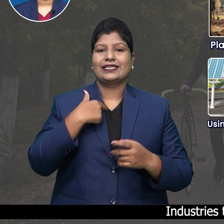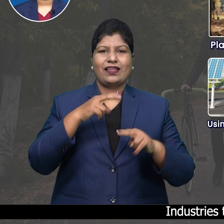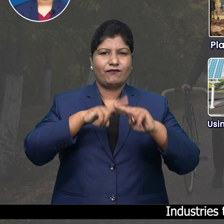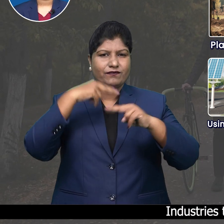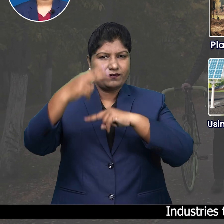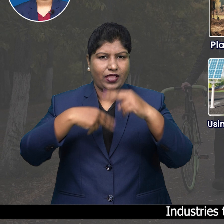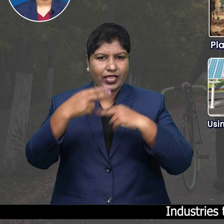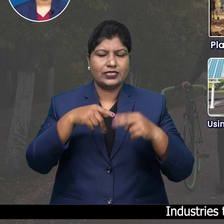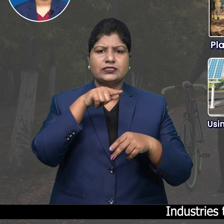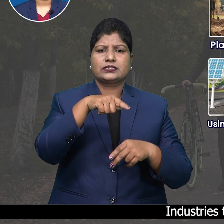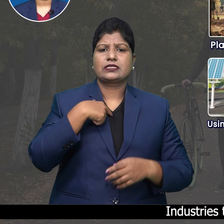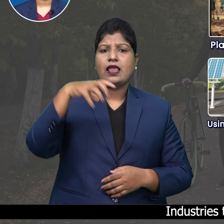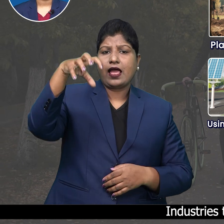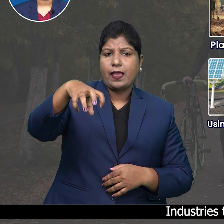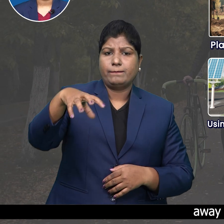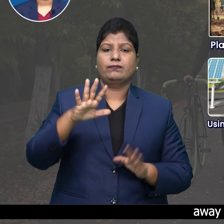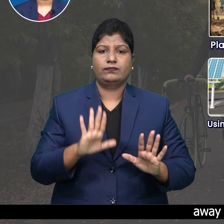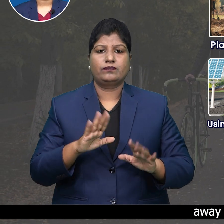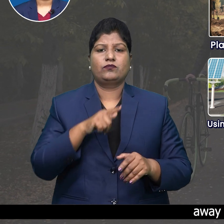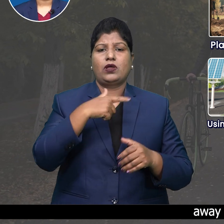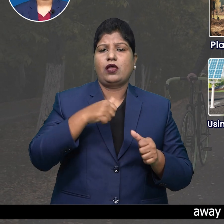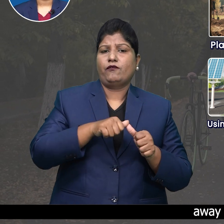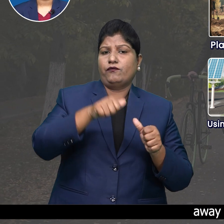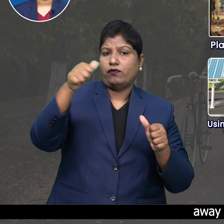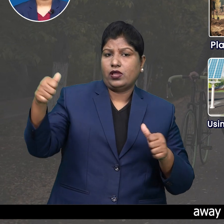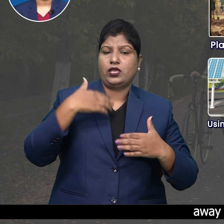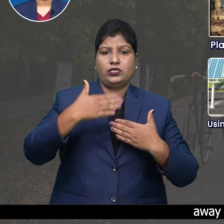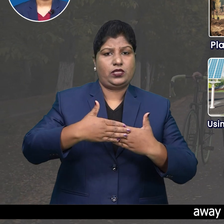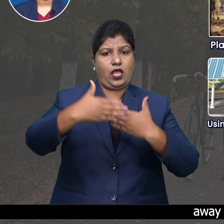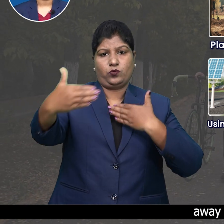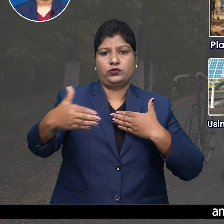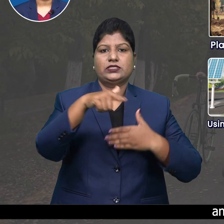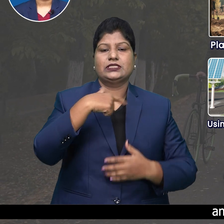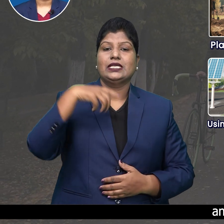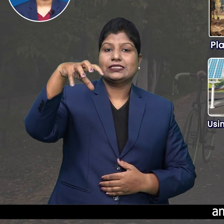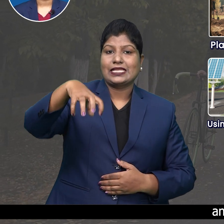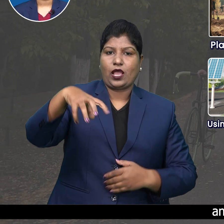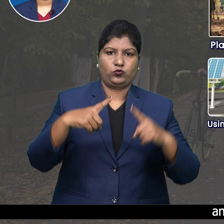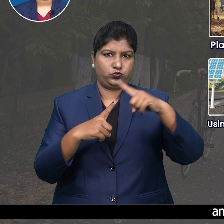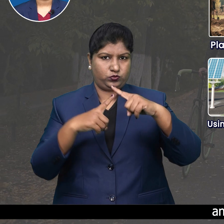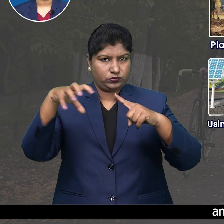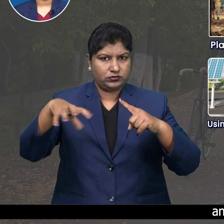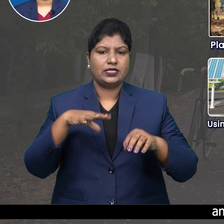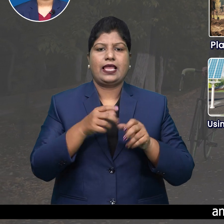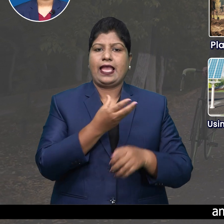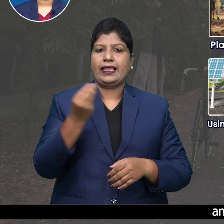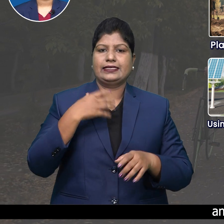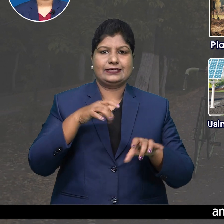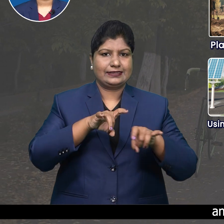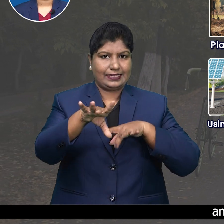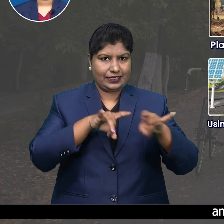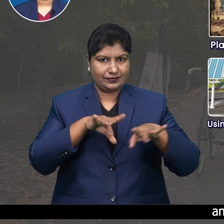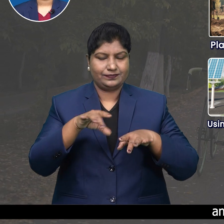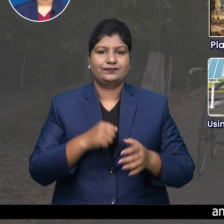Industries to be established away from towns and cities.